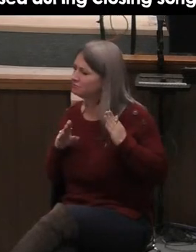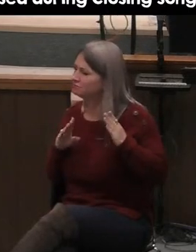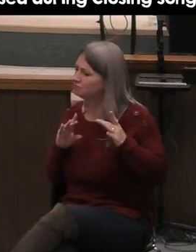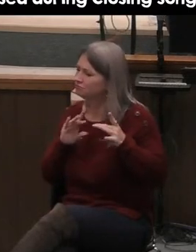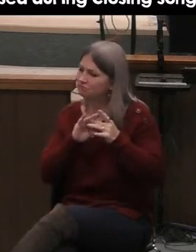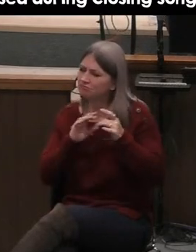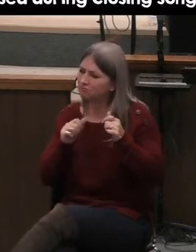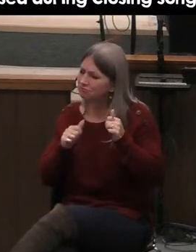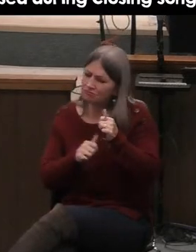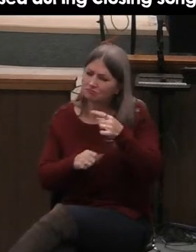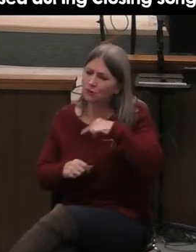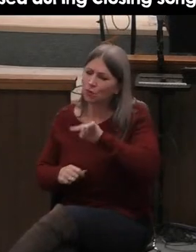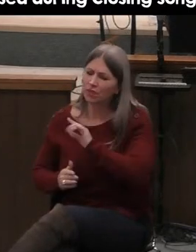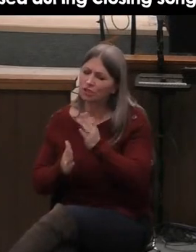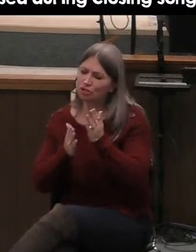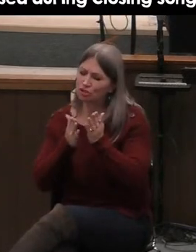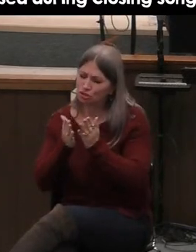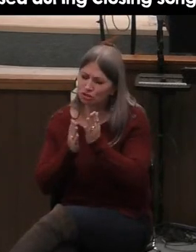that we would serve you